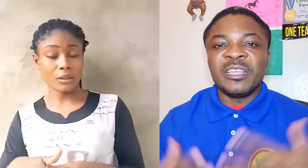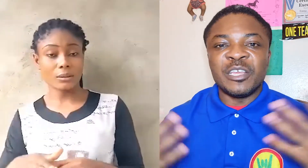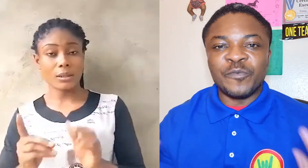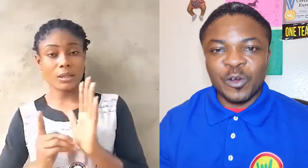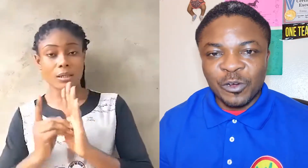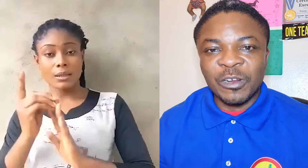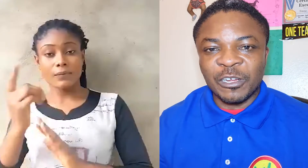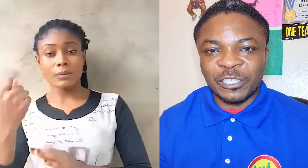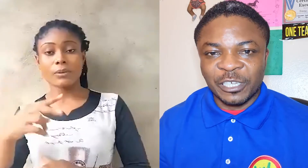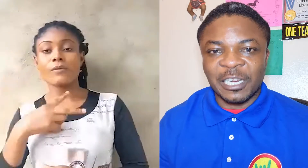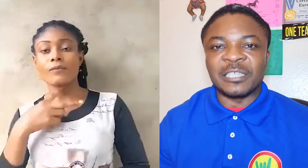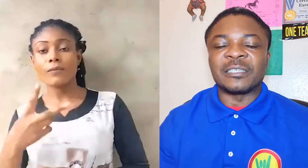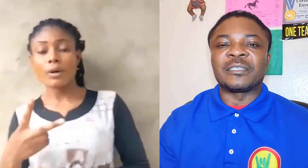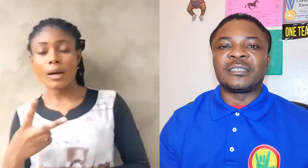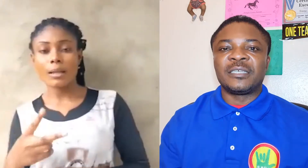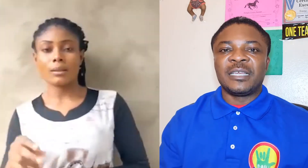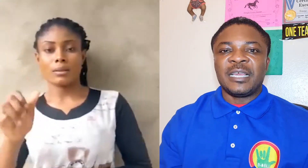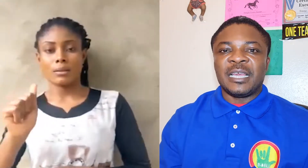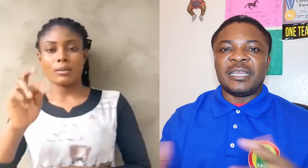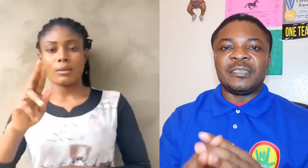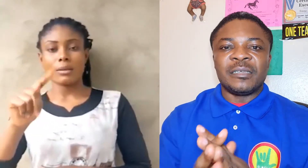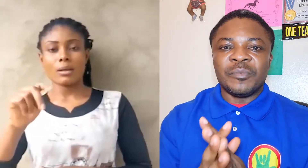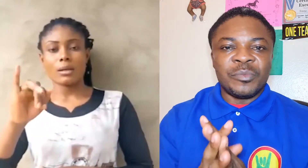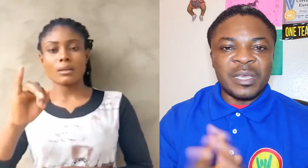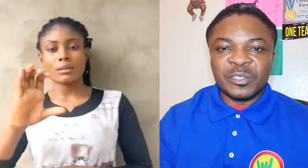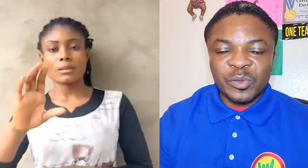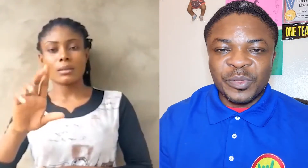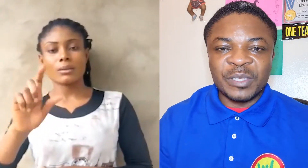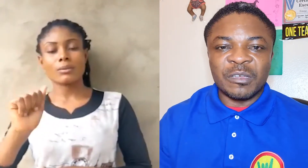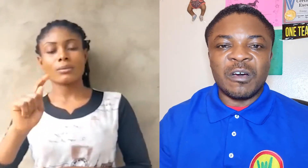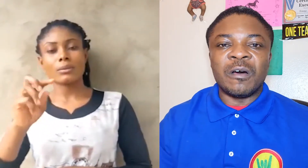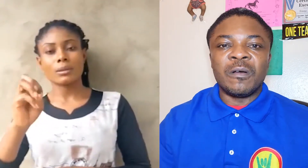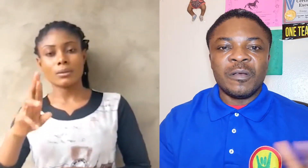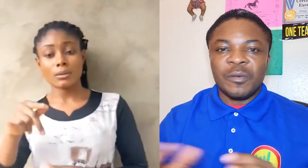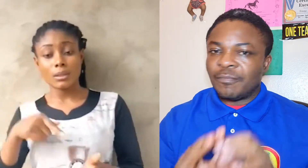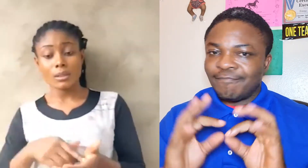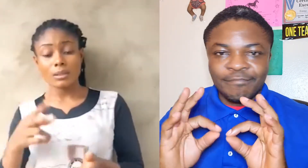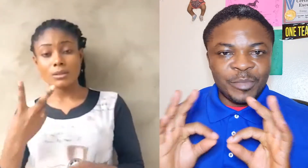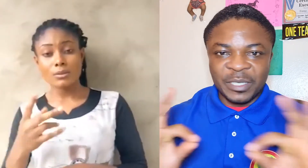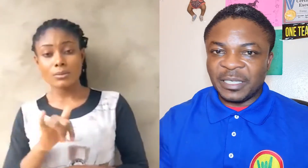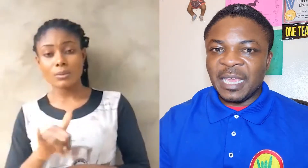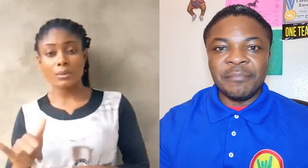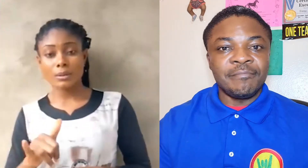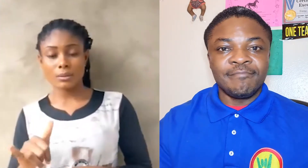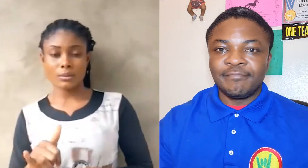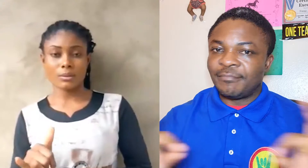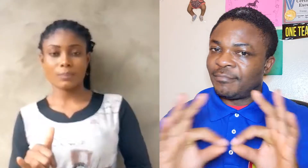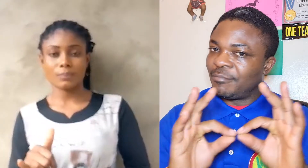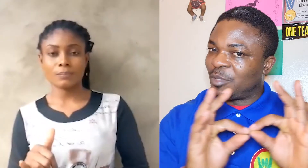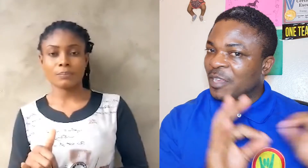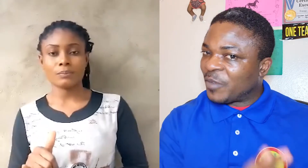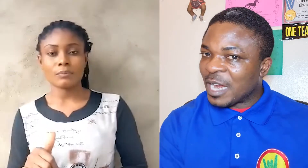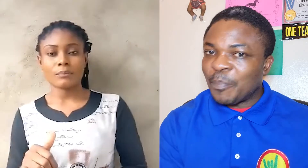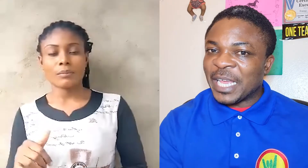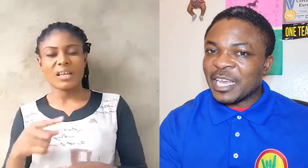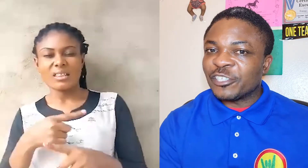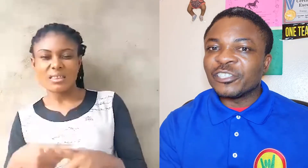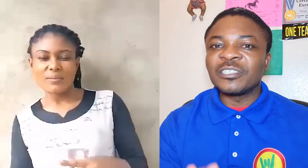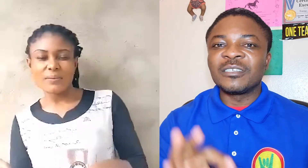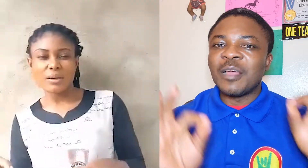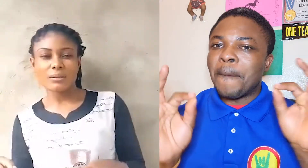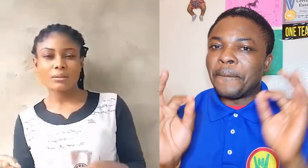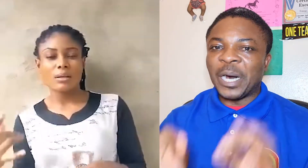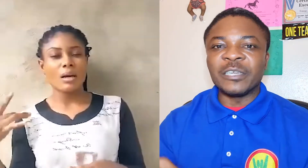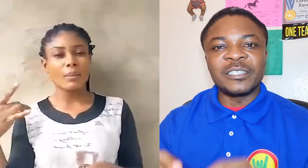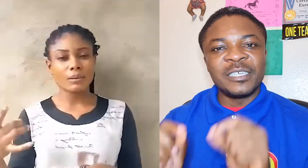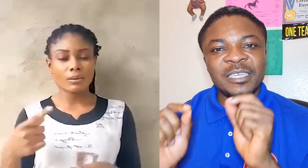incorporating the vocal articulators. And these two things are the same, different